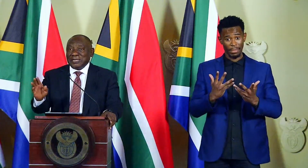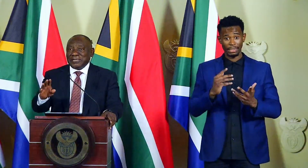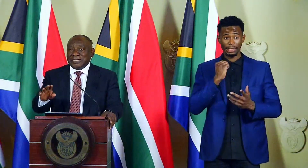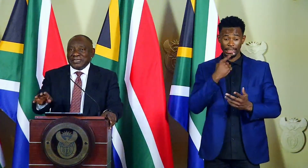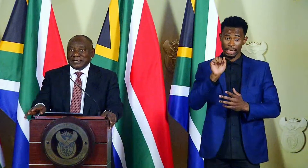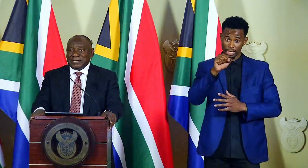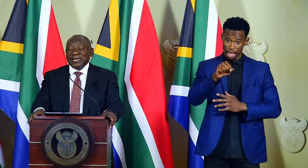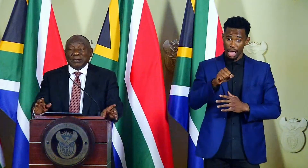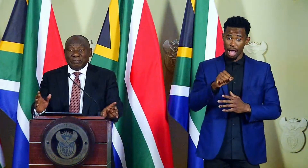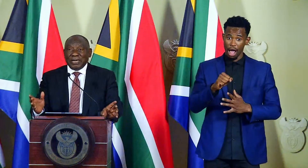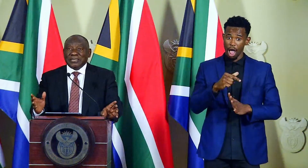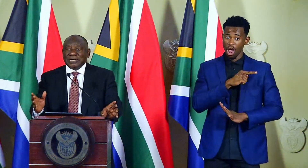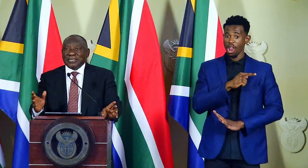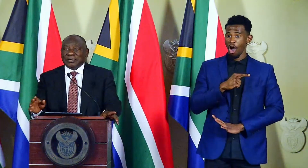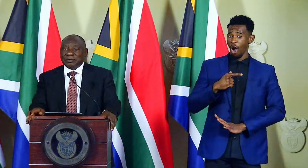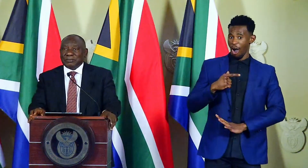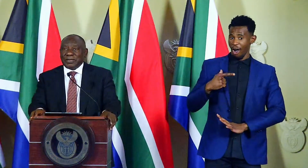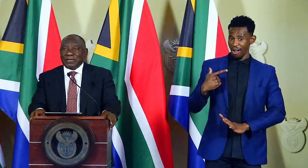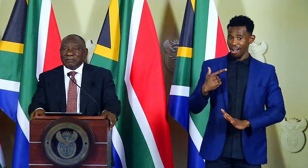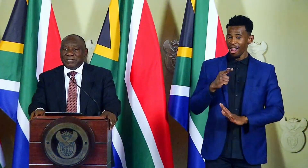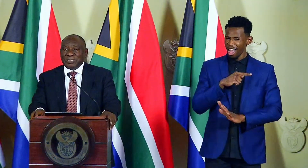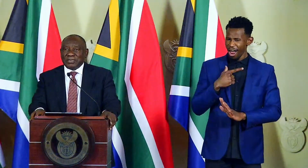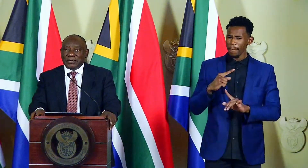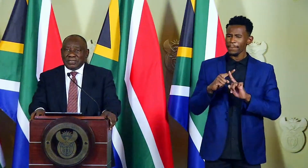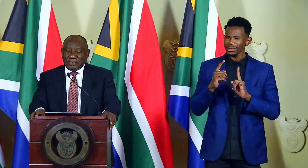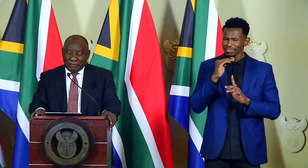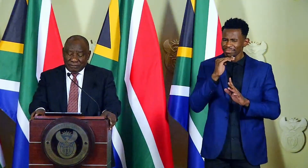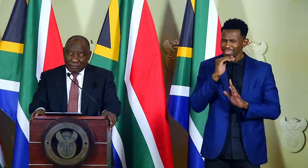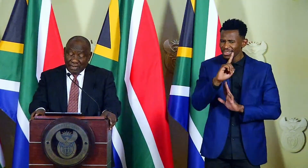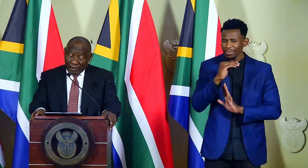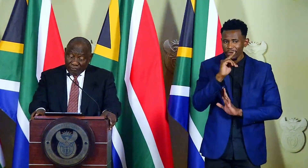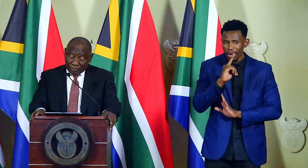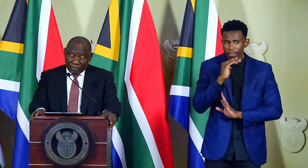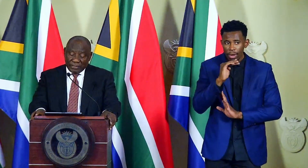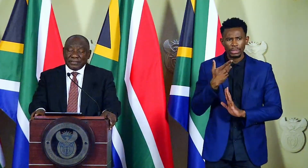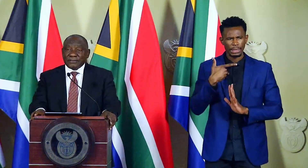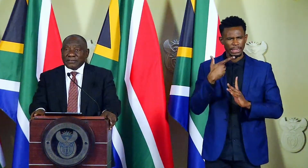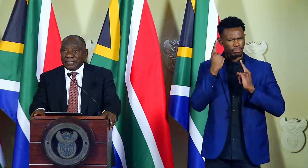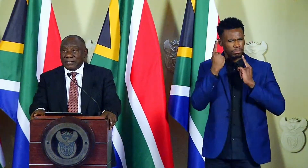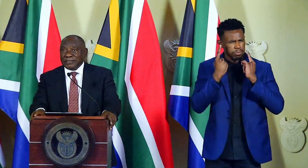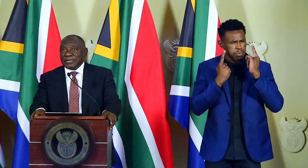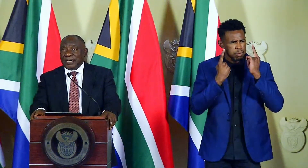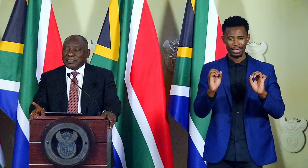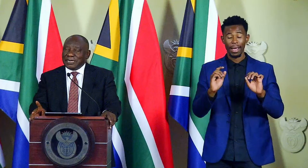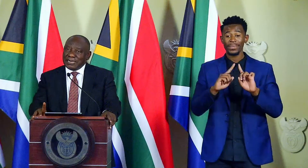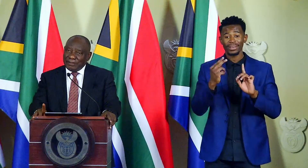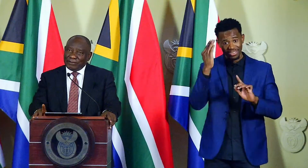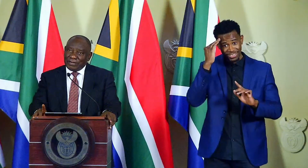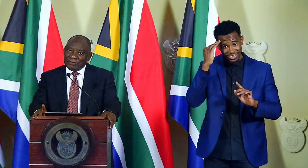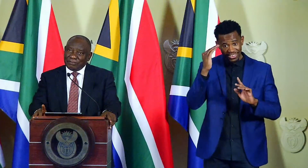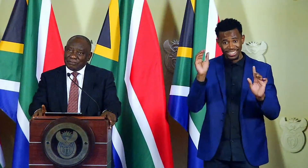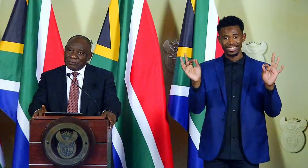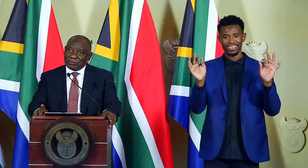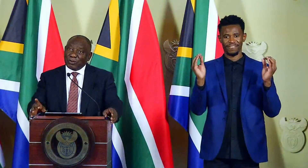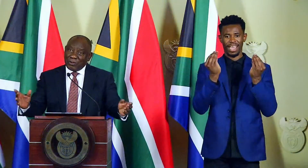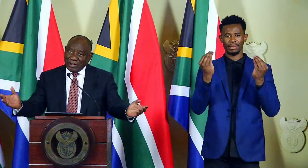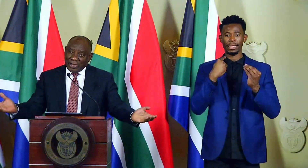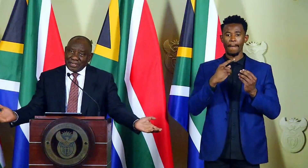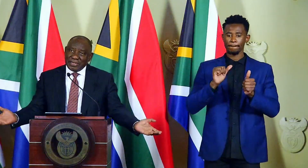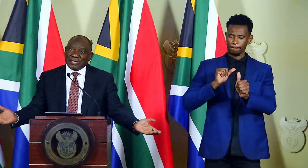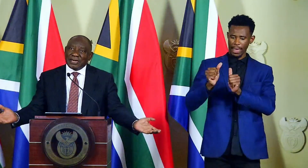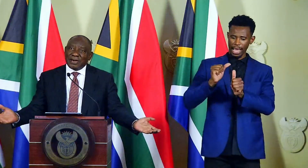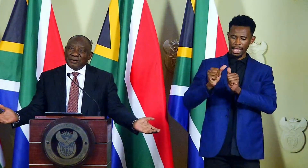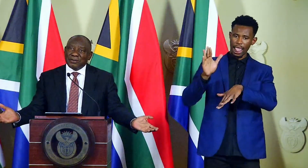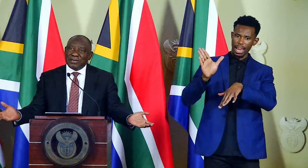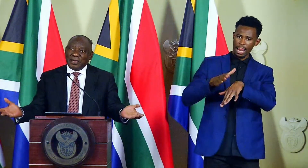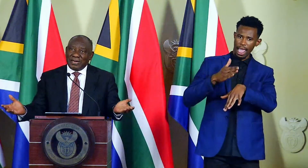the years that it has taken meant that it was being given careful and serious than never. So we